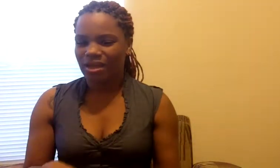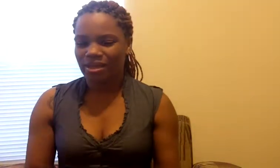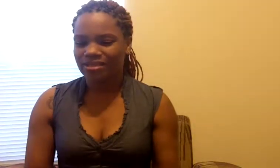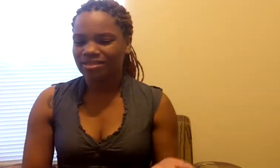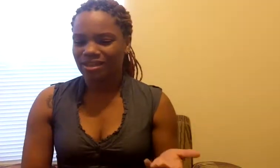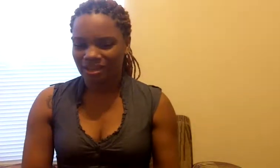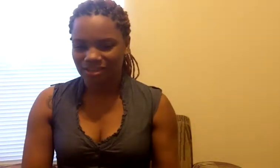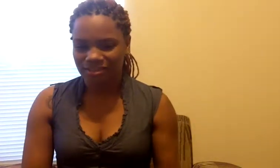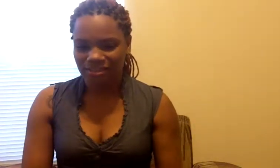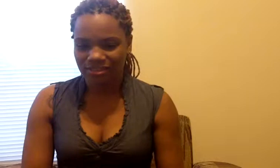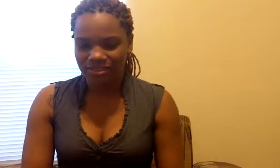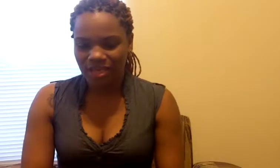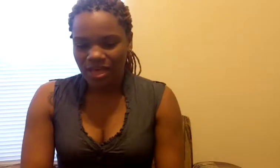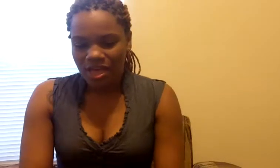that makes any sense.